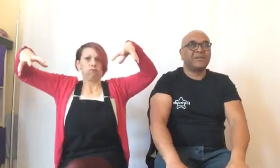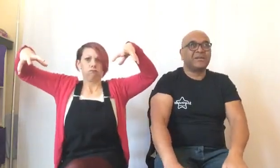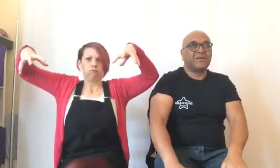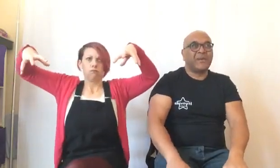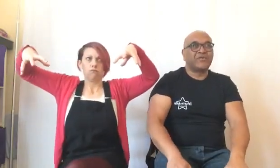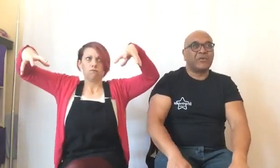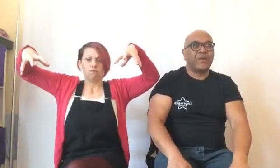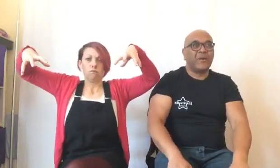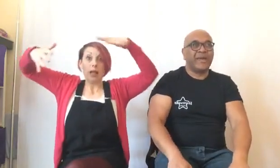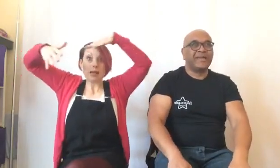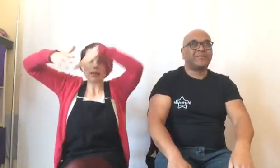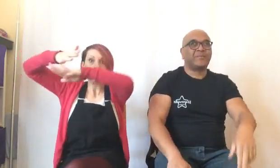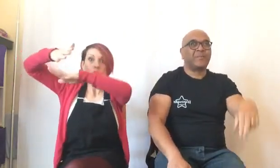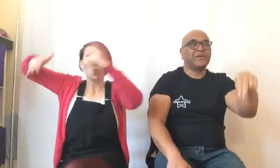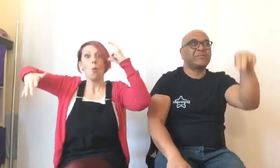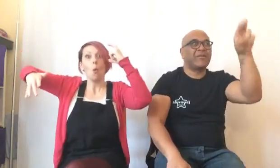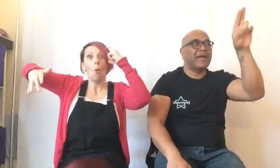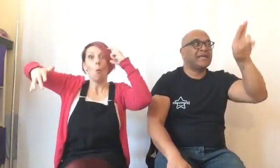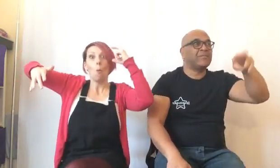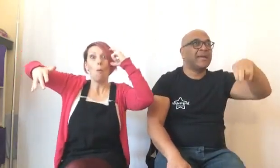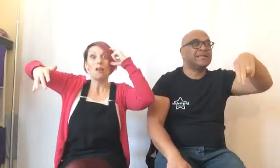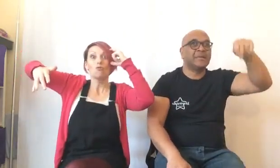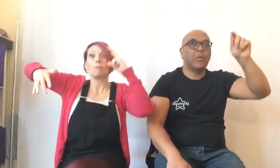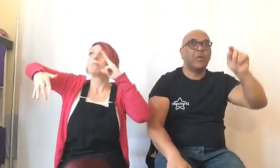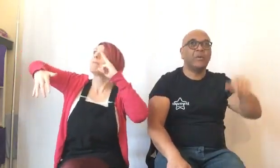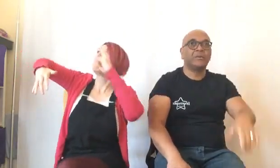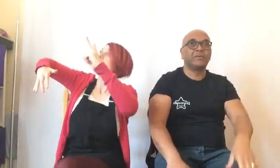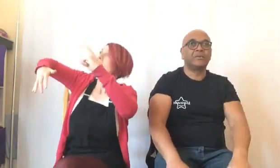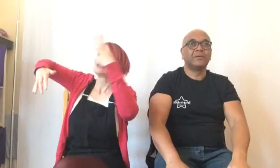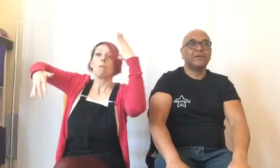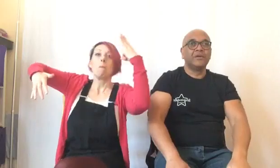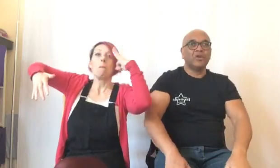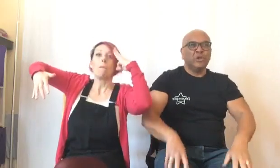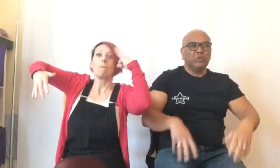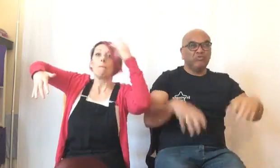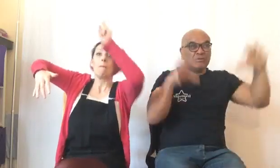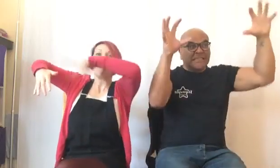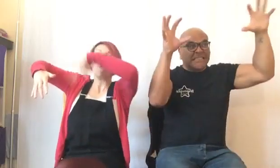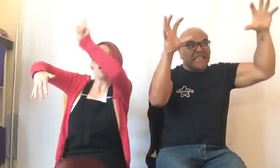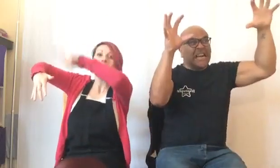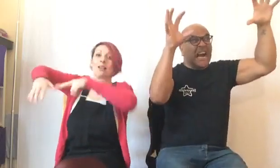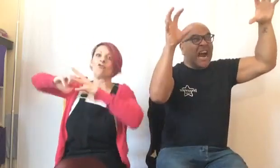the bedroom where Bernard's mother is painting a wall.